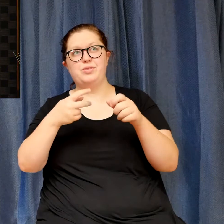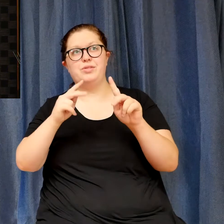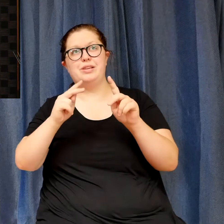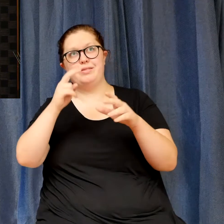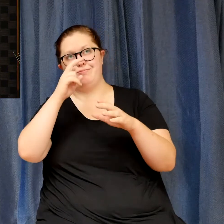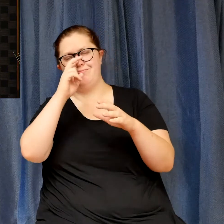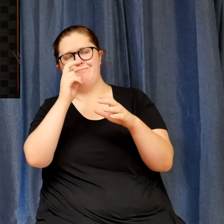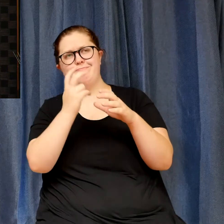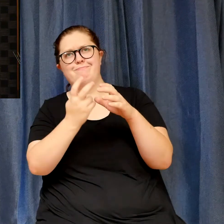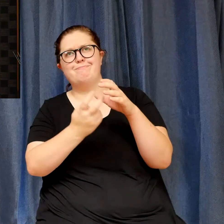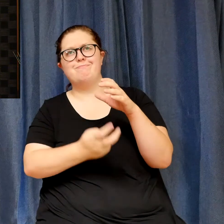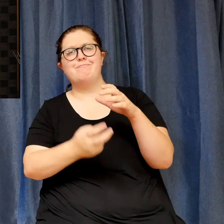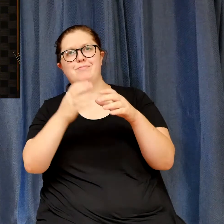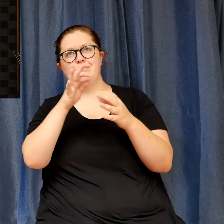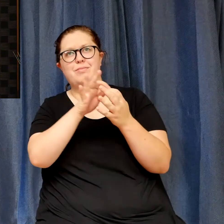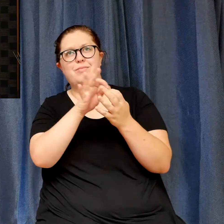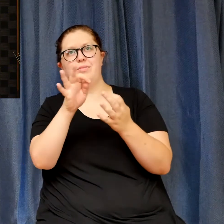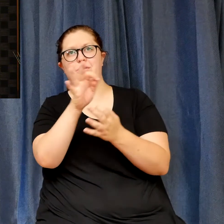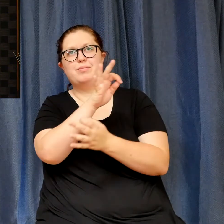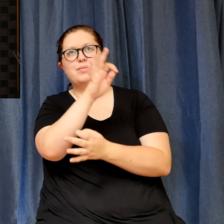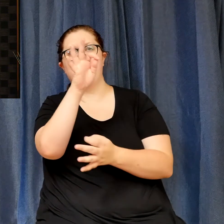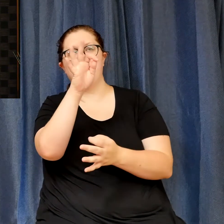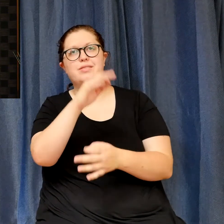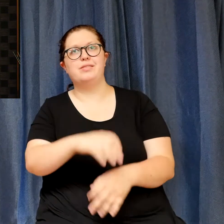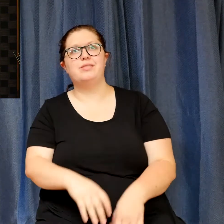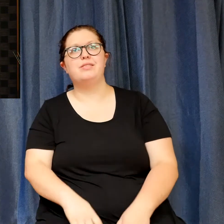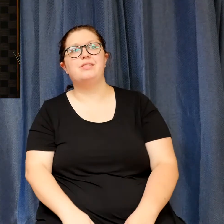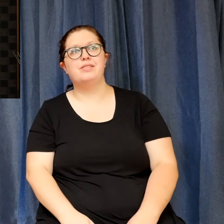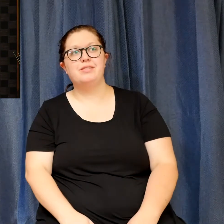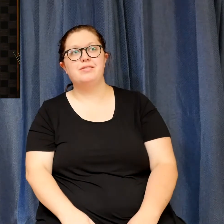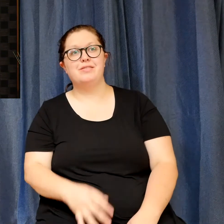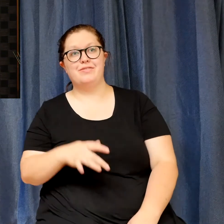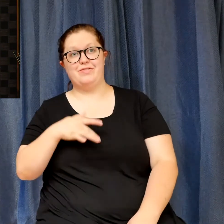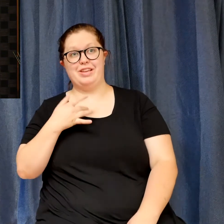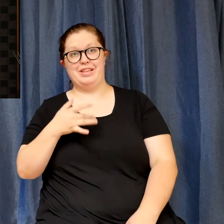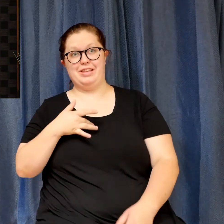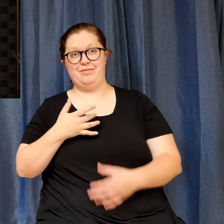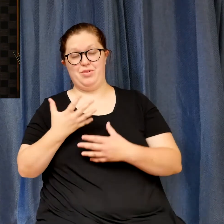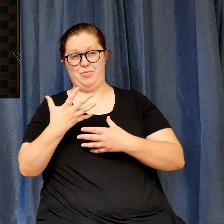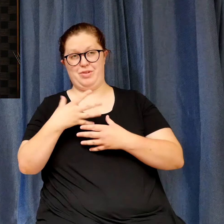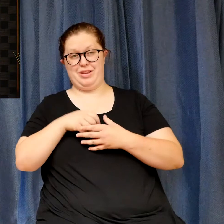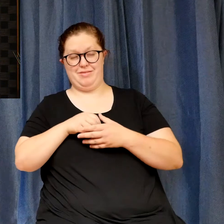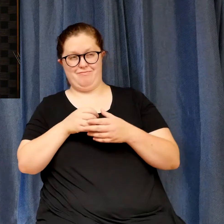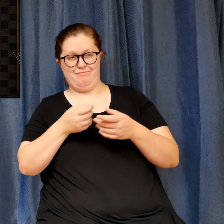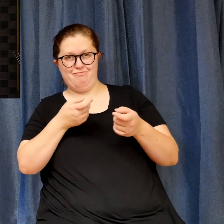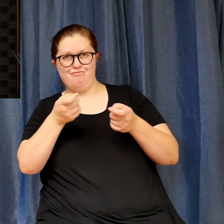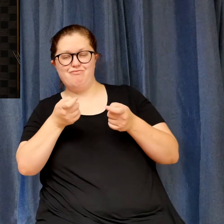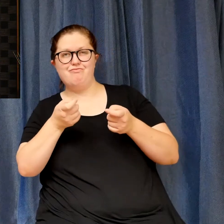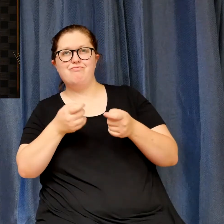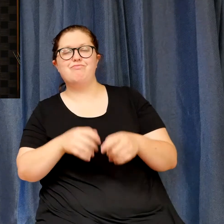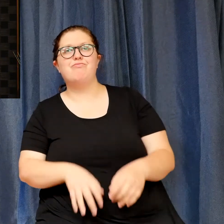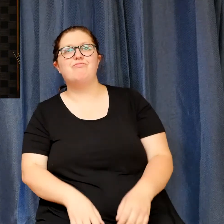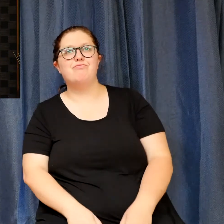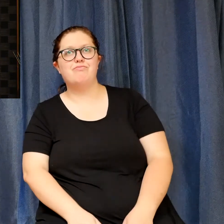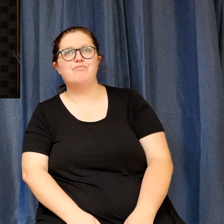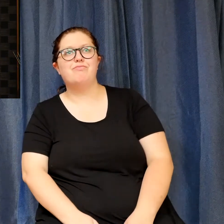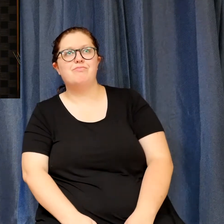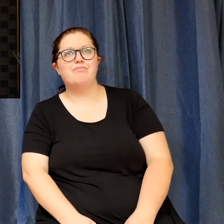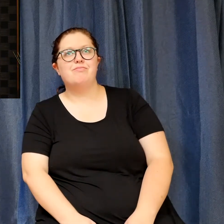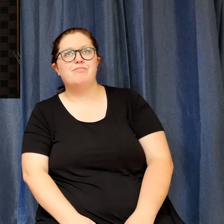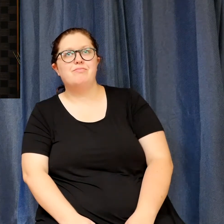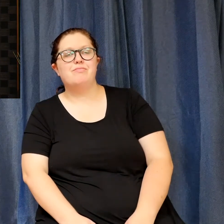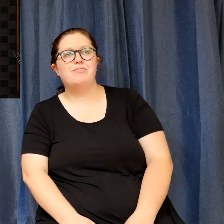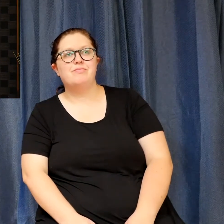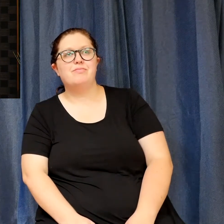to be in the place of guiding this healing from within. And trust me,